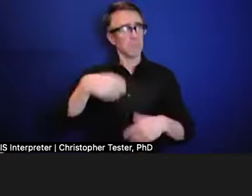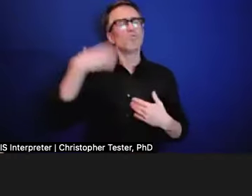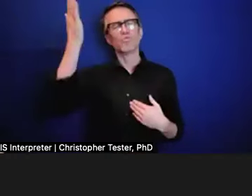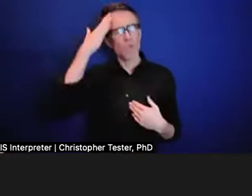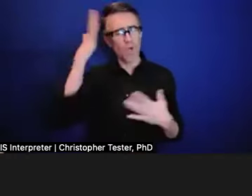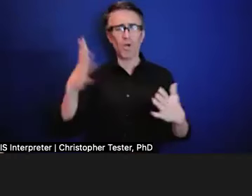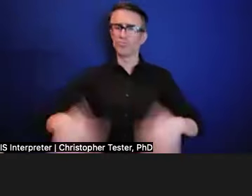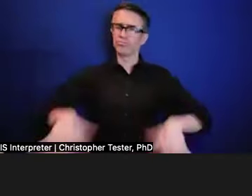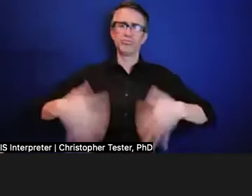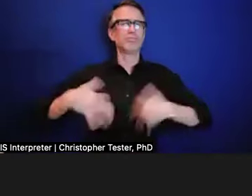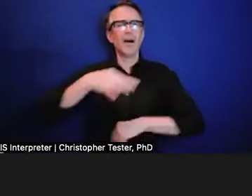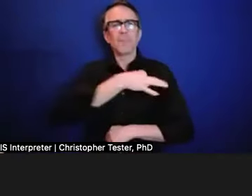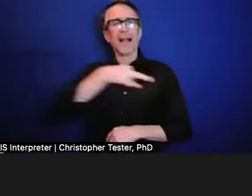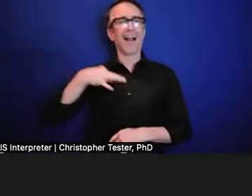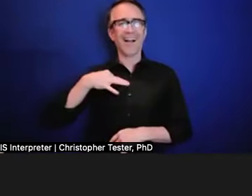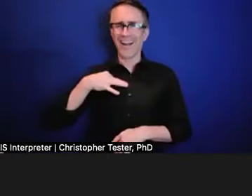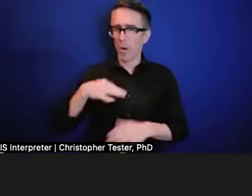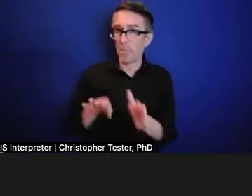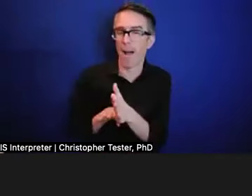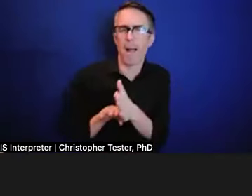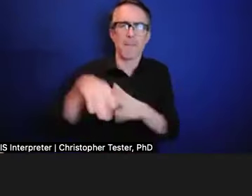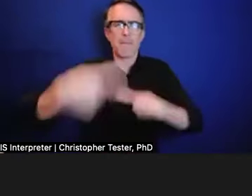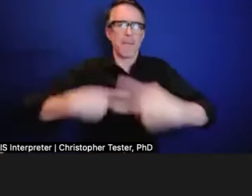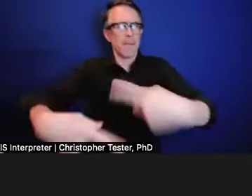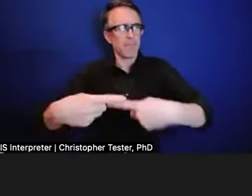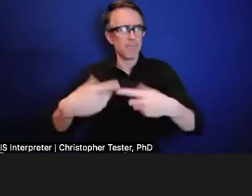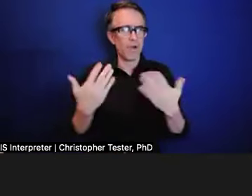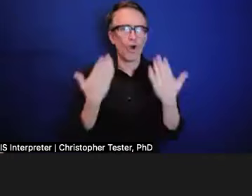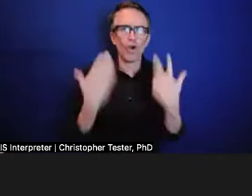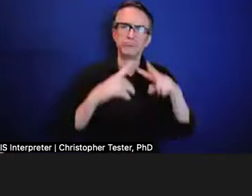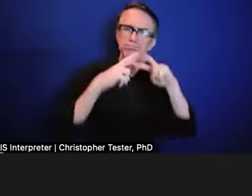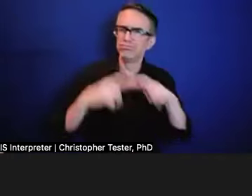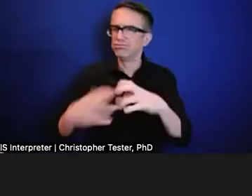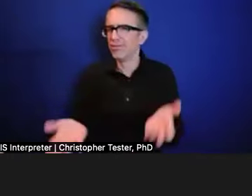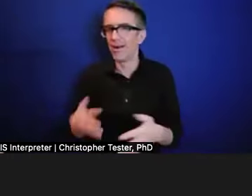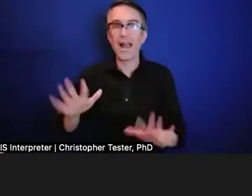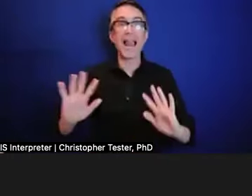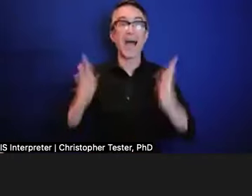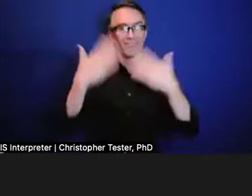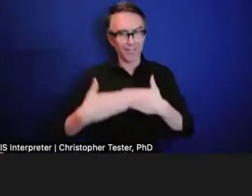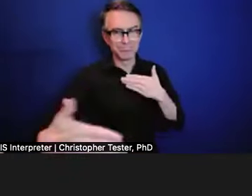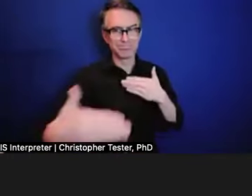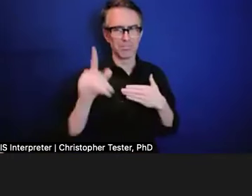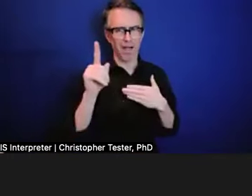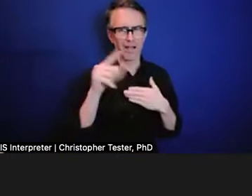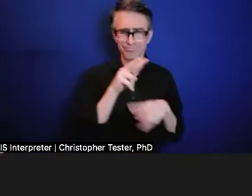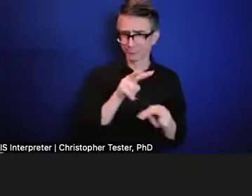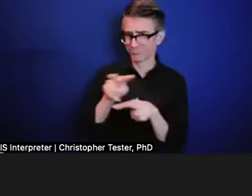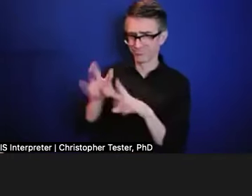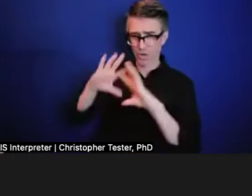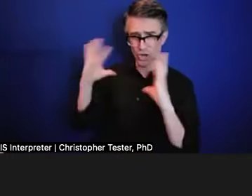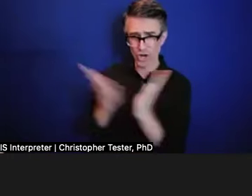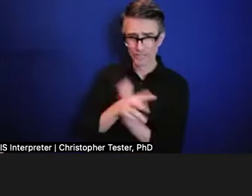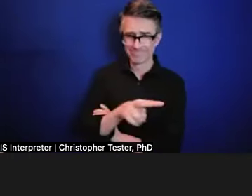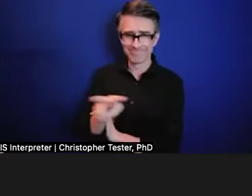on inclusive health were mobilized from multilateral, bilateral government foundations. To date,